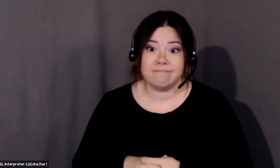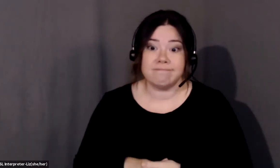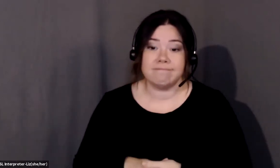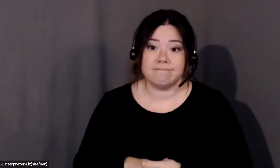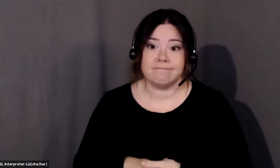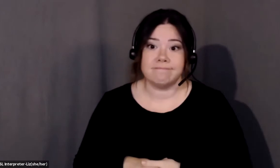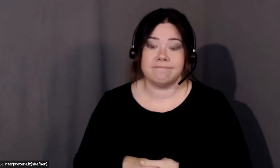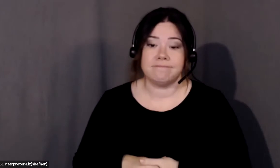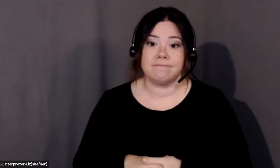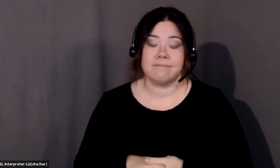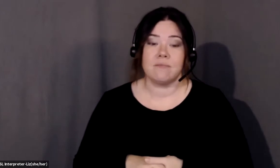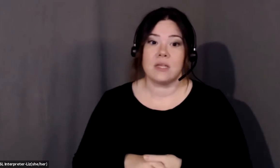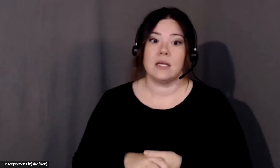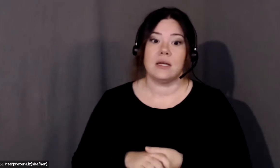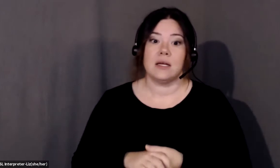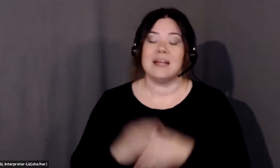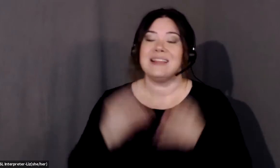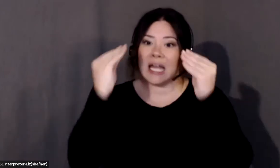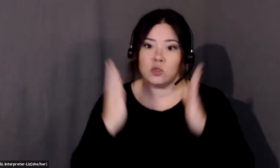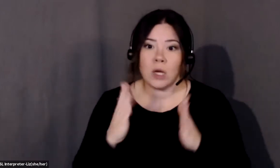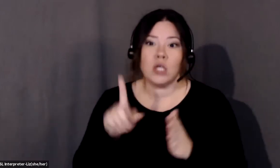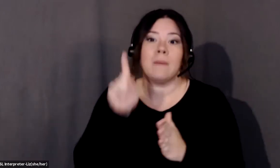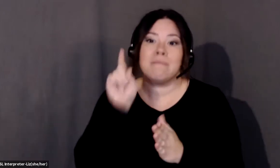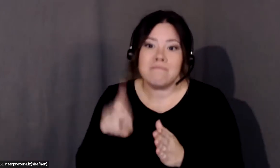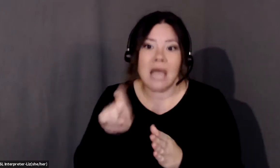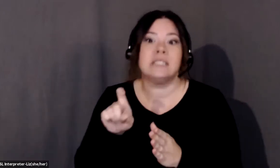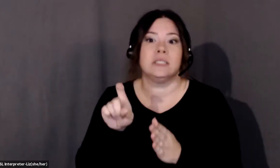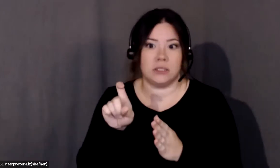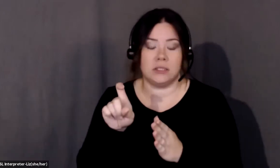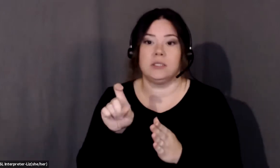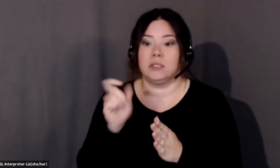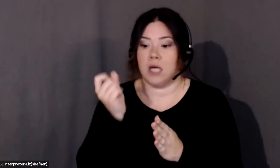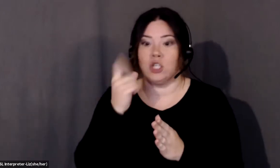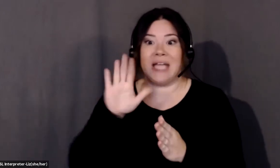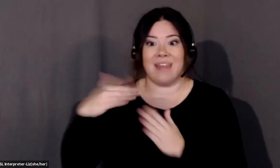The instructor must take an active role of denial